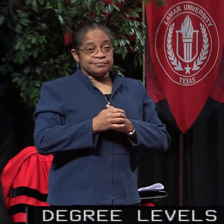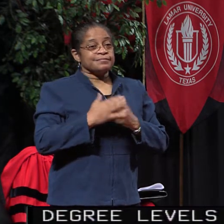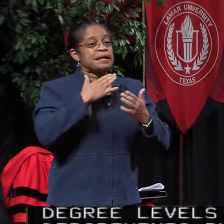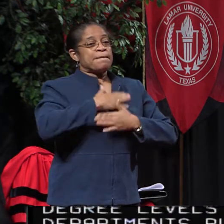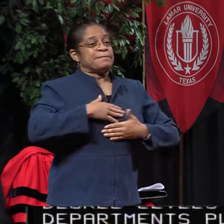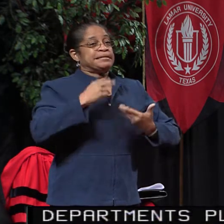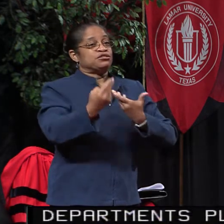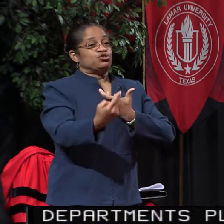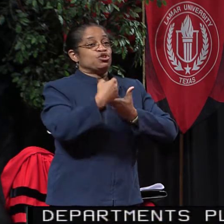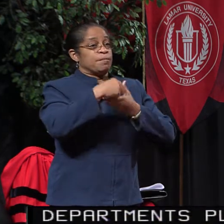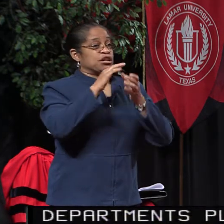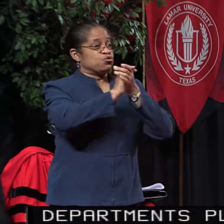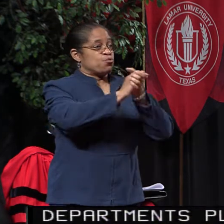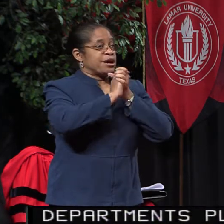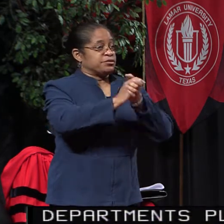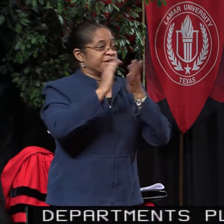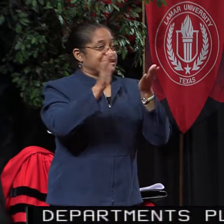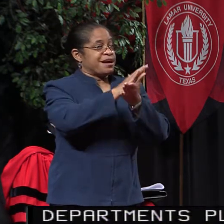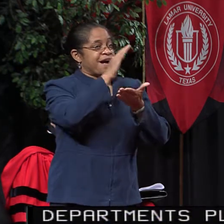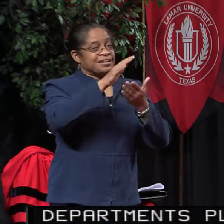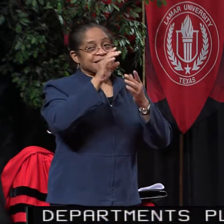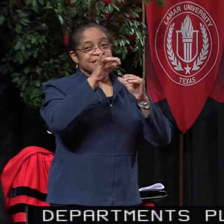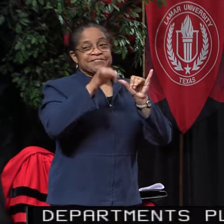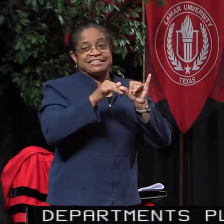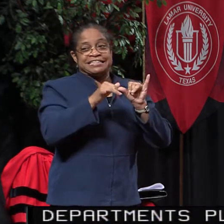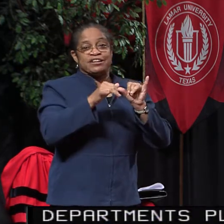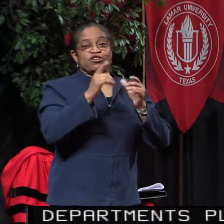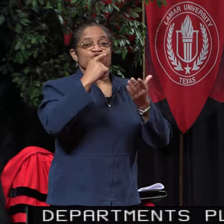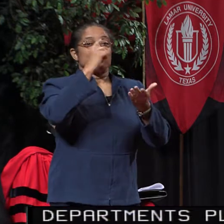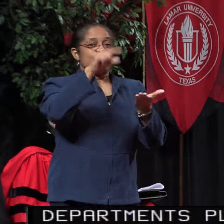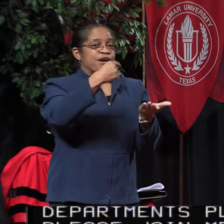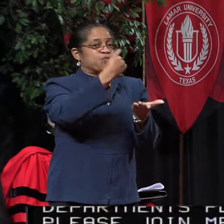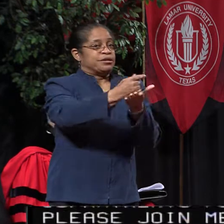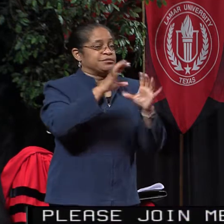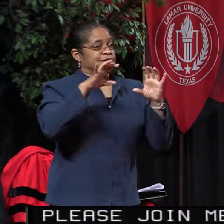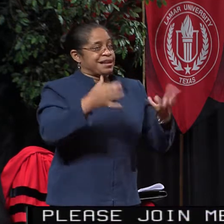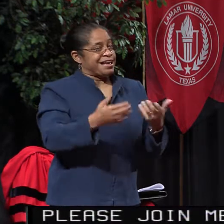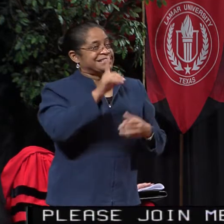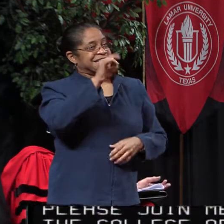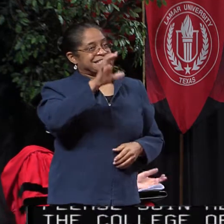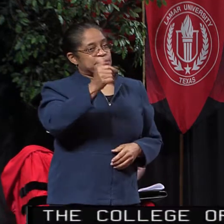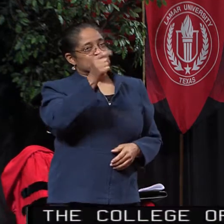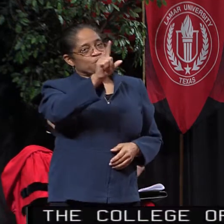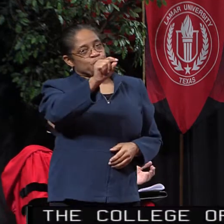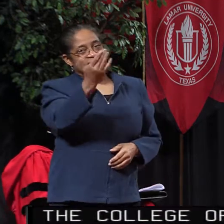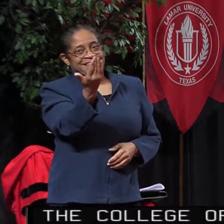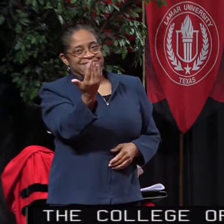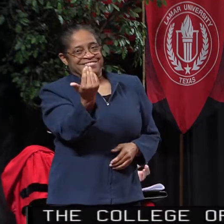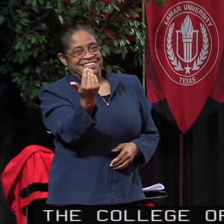Please join me in congratulating the College of Engineering graduate class of December 2015 one more time.